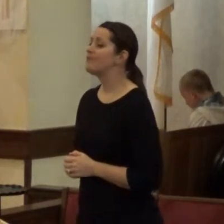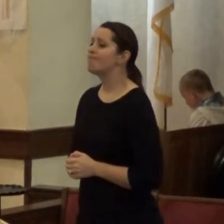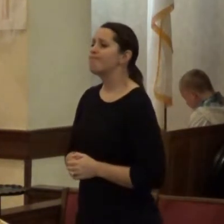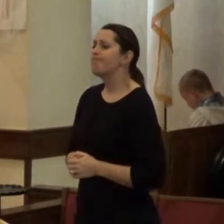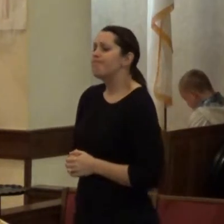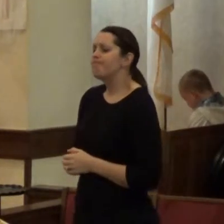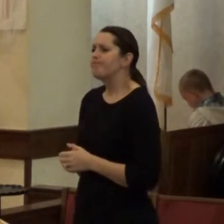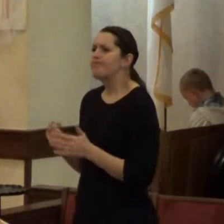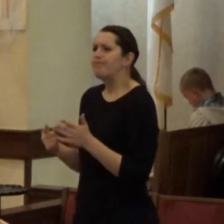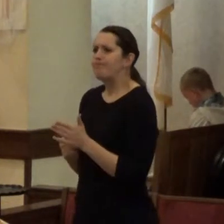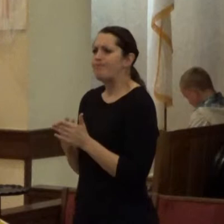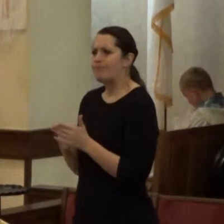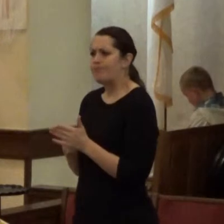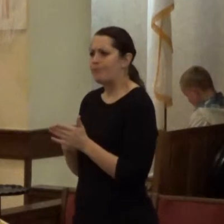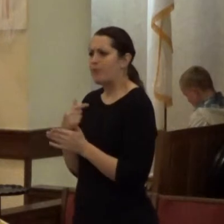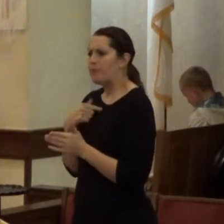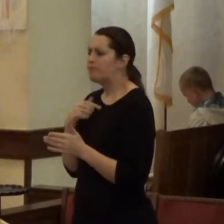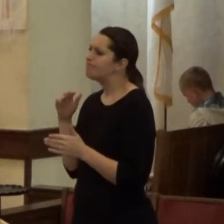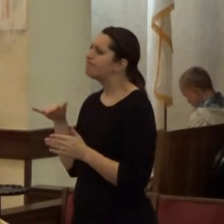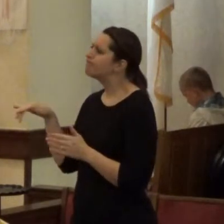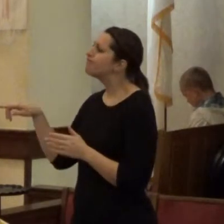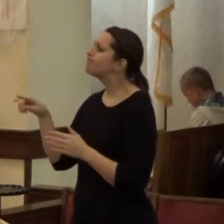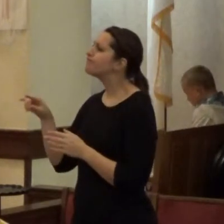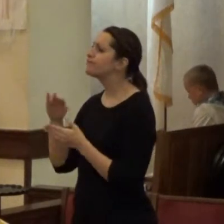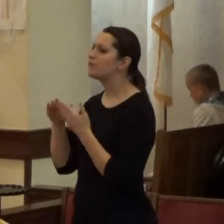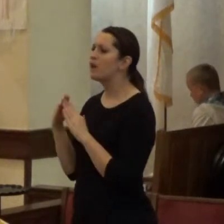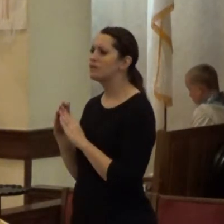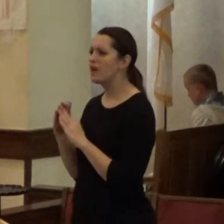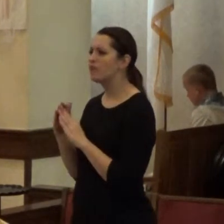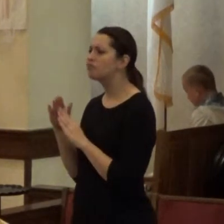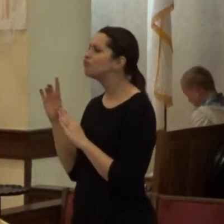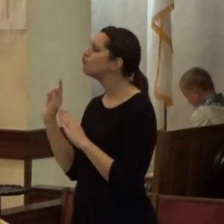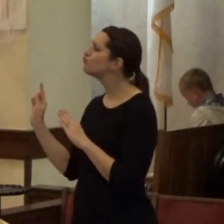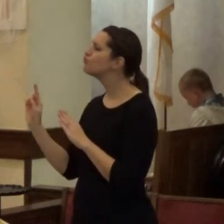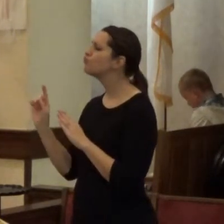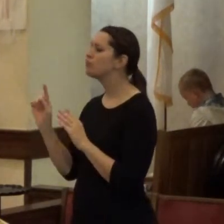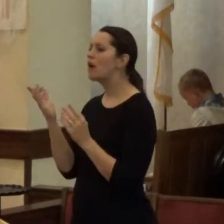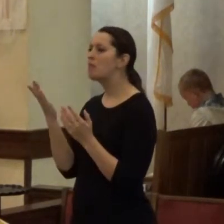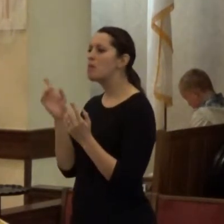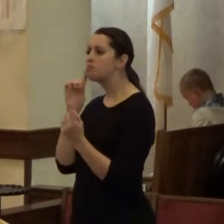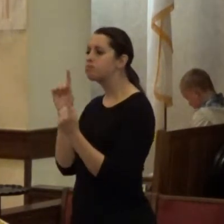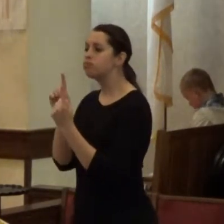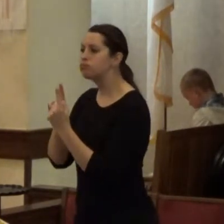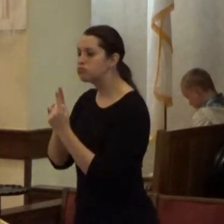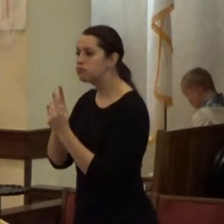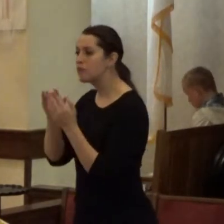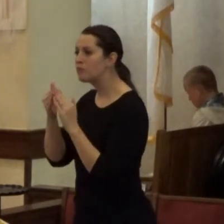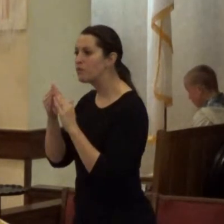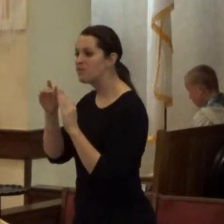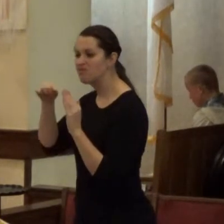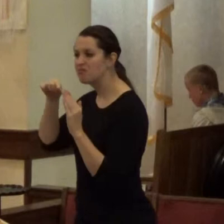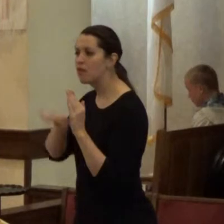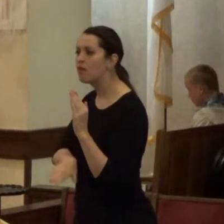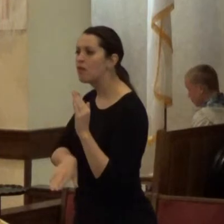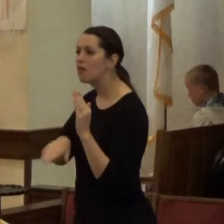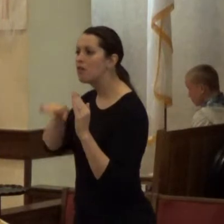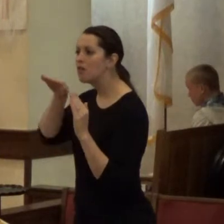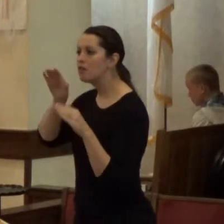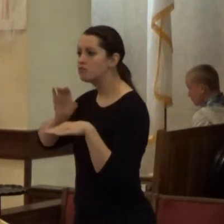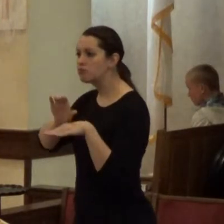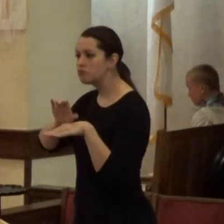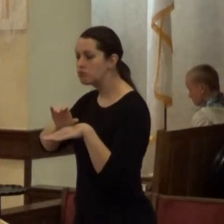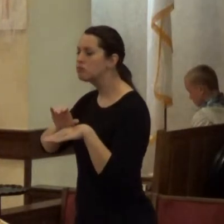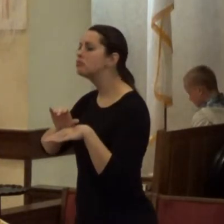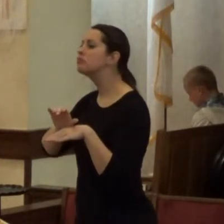Sometimes when I'm out and about around town, I'll sometimes bump into a member of this community who grew up in the